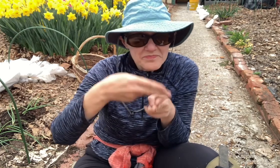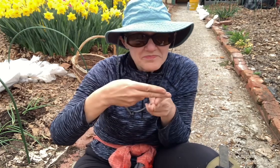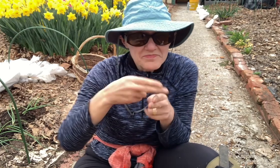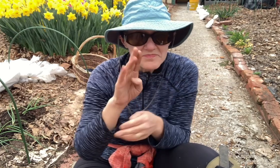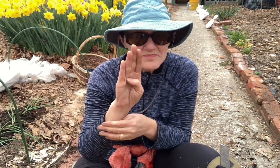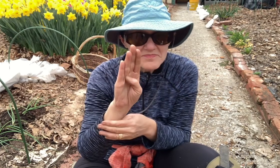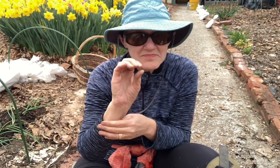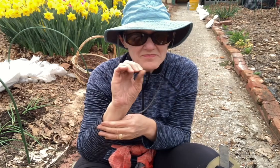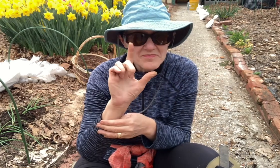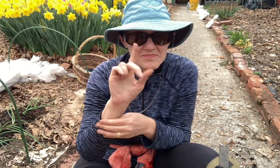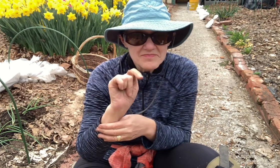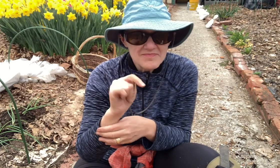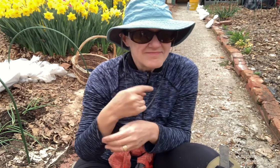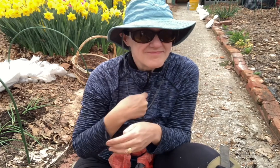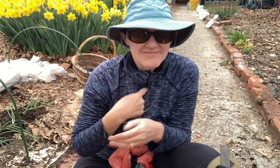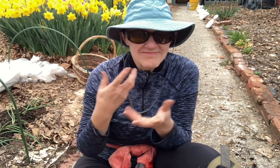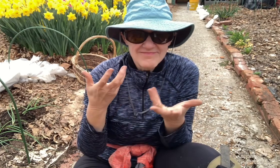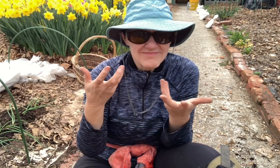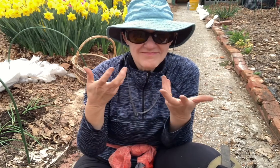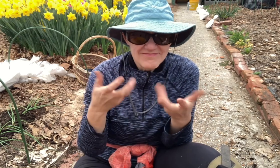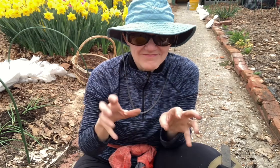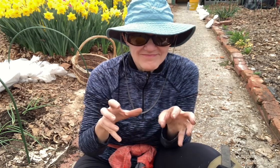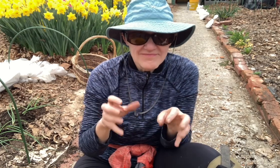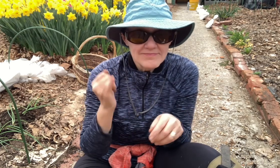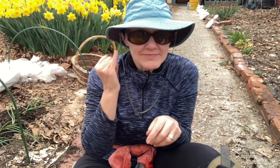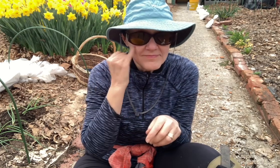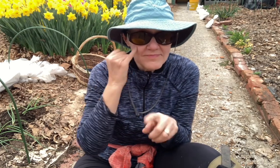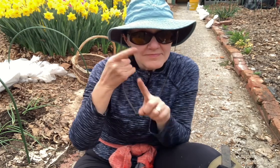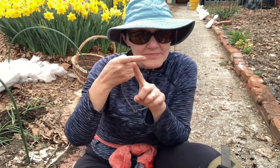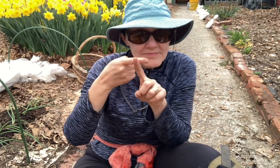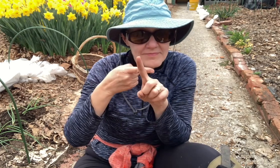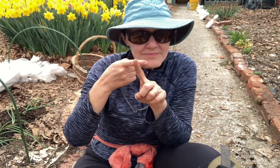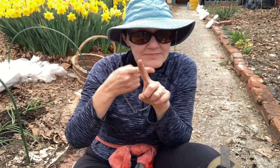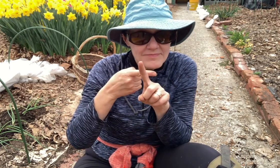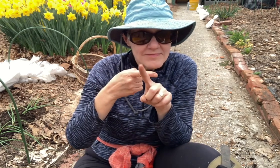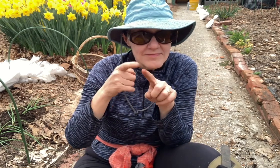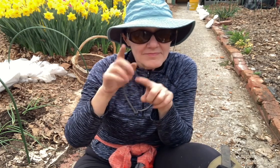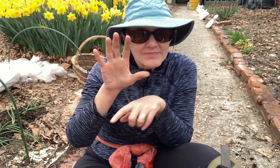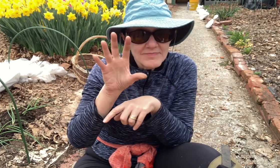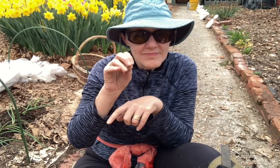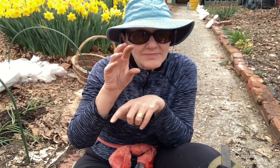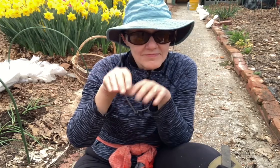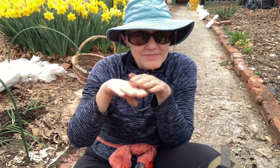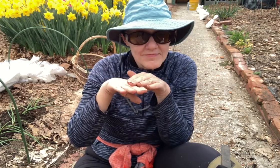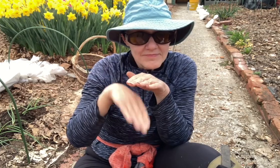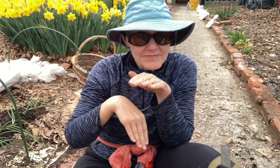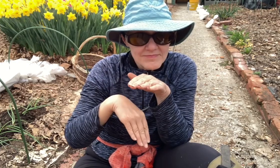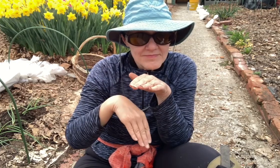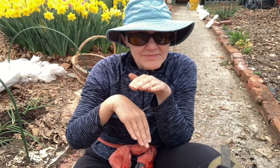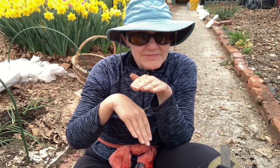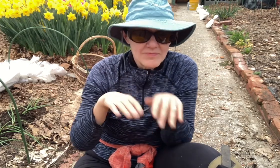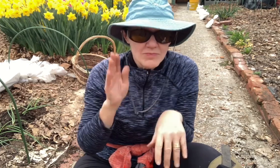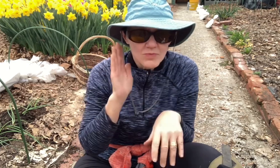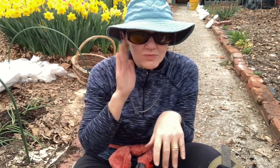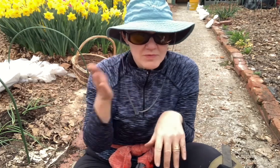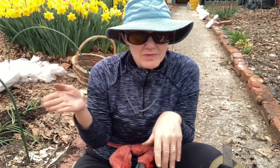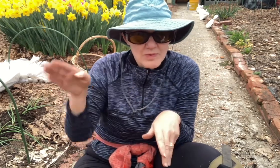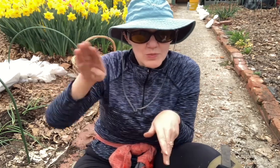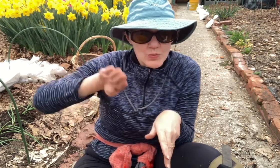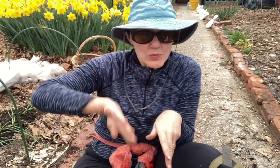flower head. They're going to bolt, and I don't want that. So if the temperature dips below 50, I'm